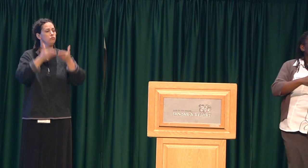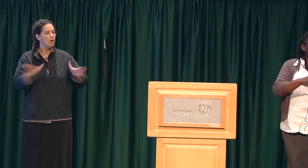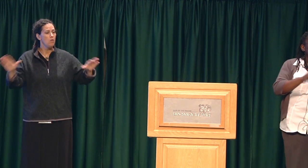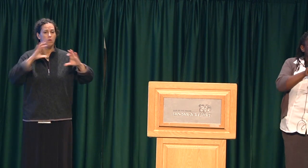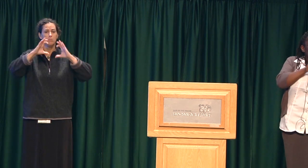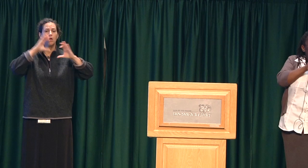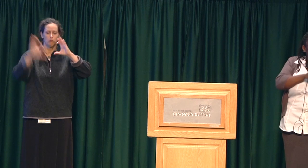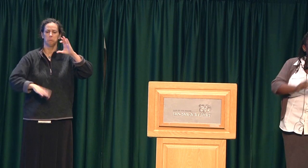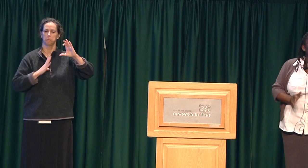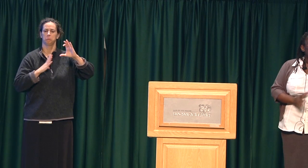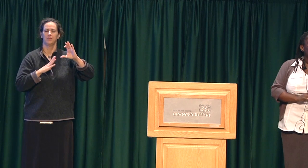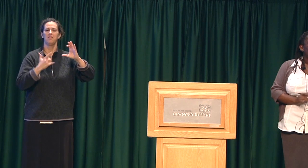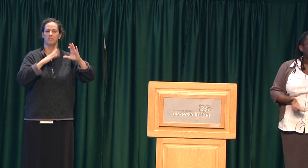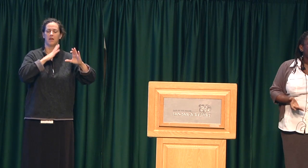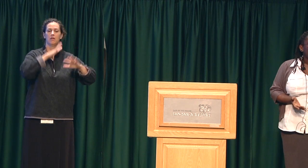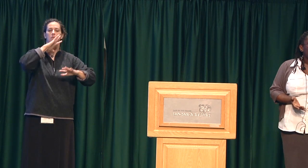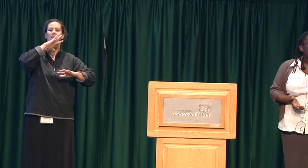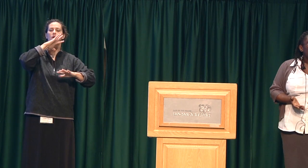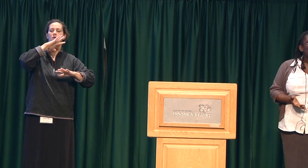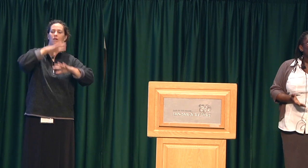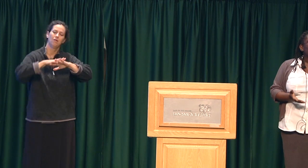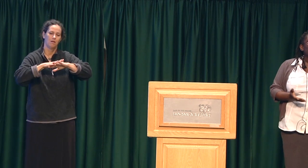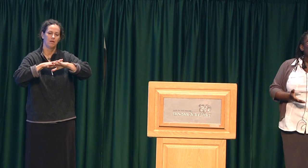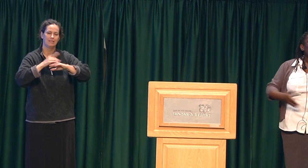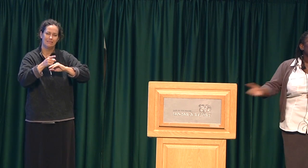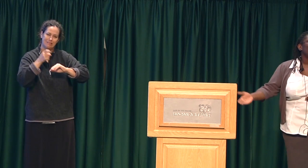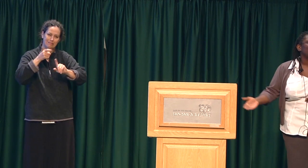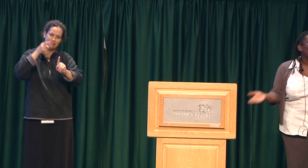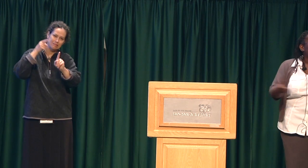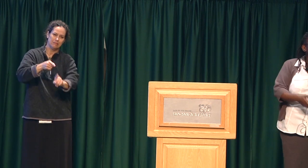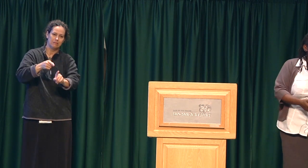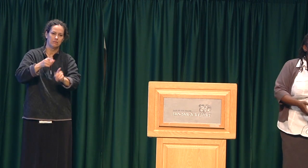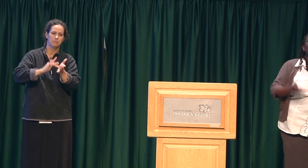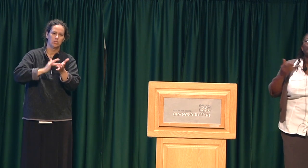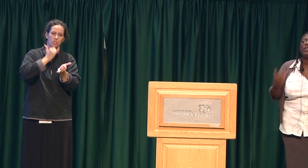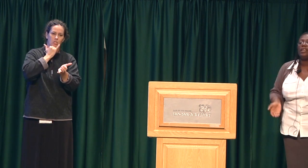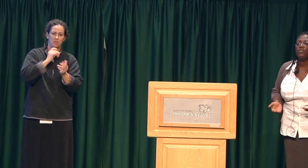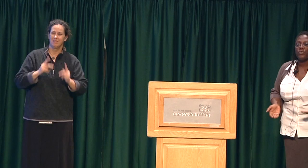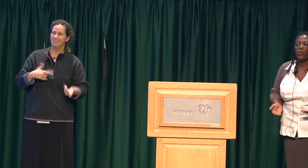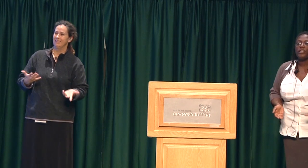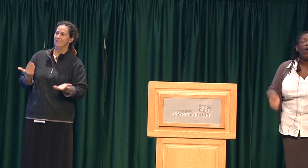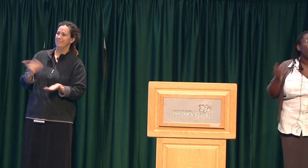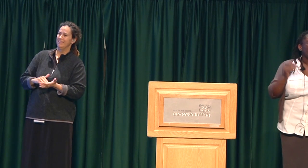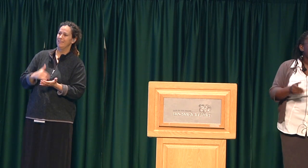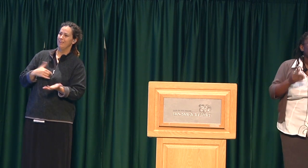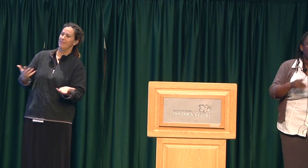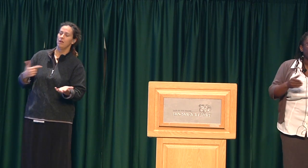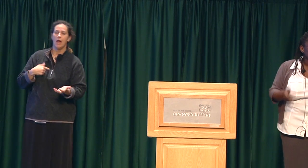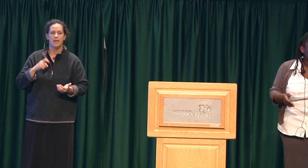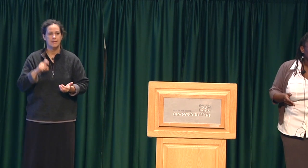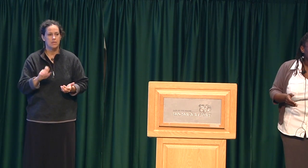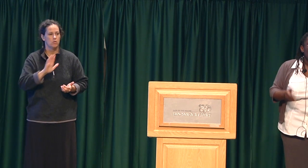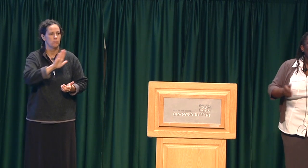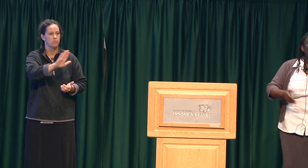now we're doing research on specifically medical error. So people say, well, I did this, why do I have to do this? Because we need your story. Without